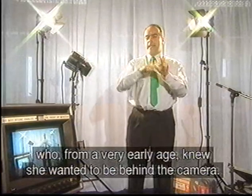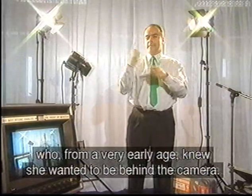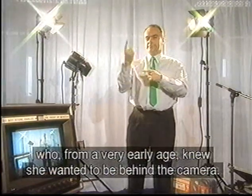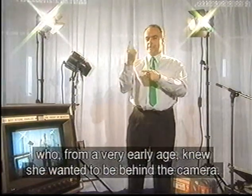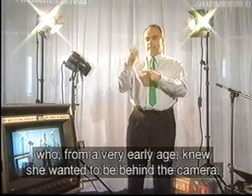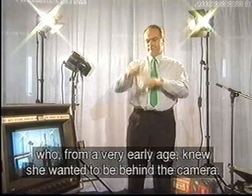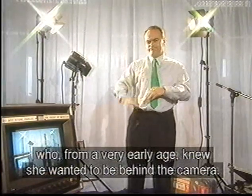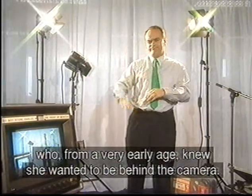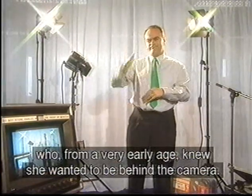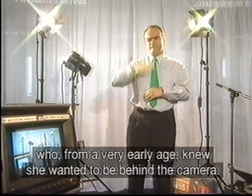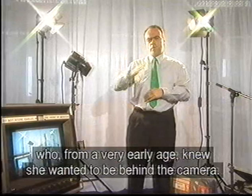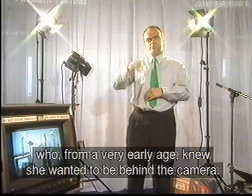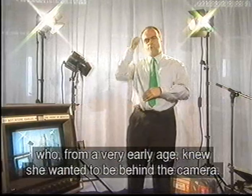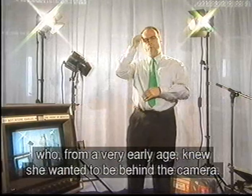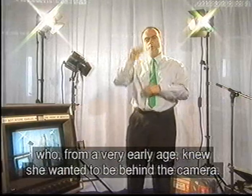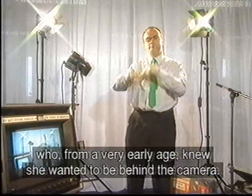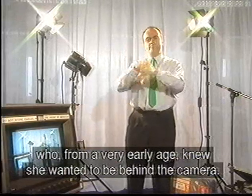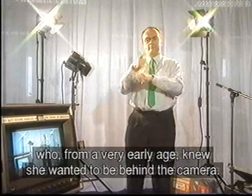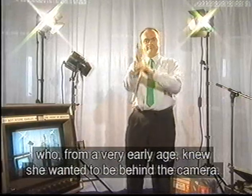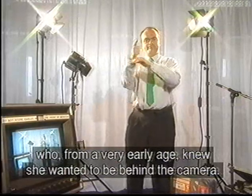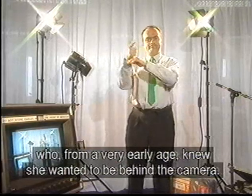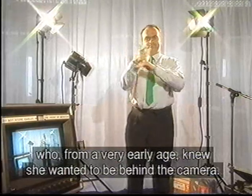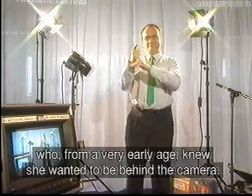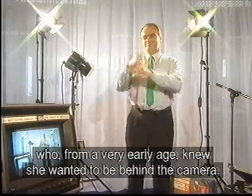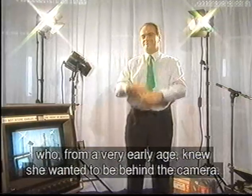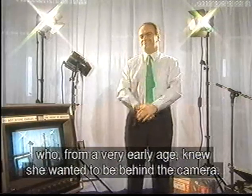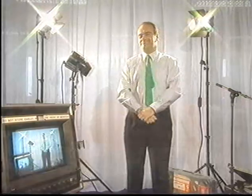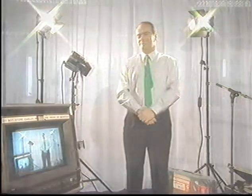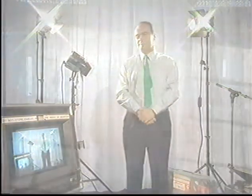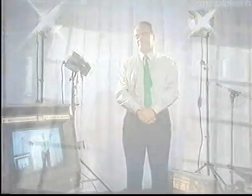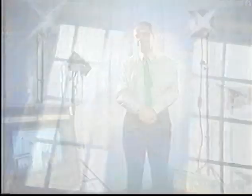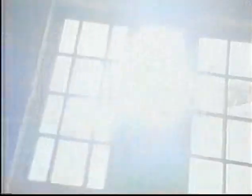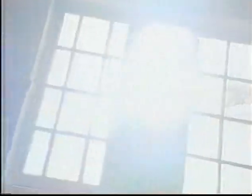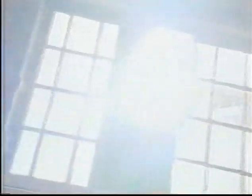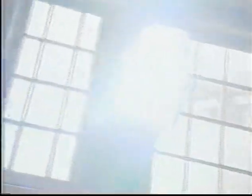very early age knew that she wanted to be behind the camera.